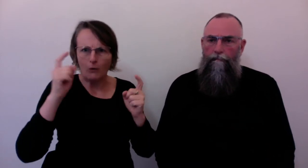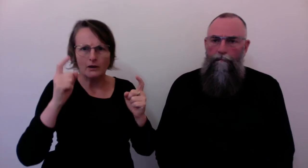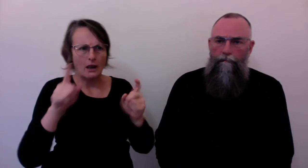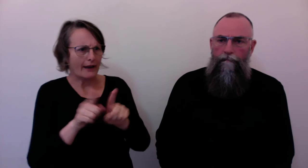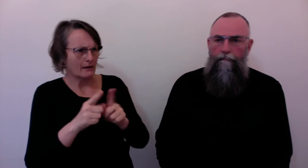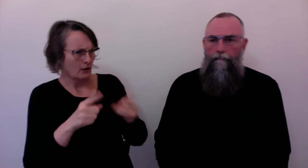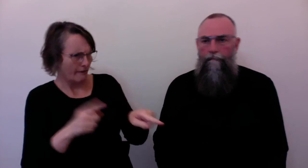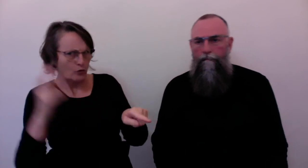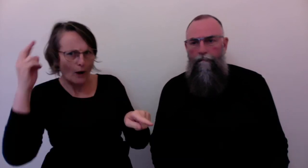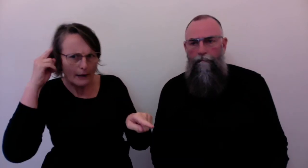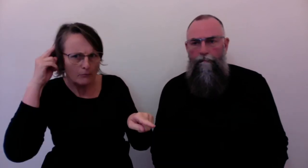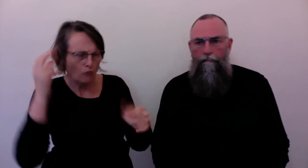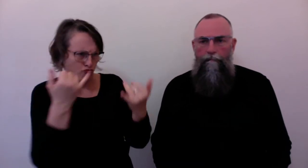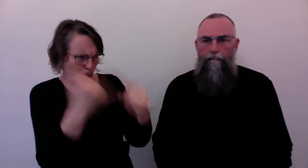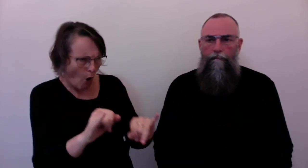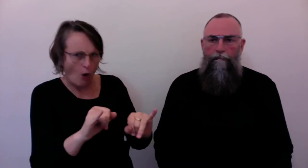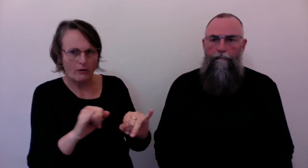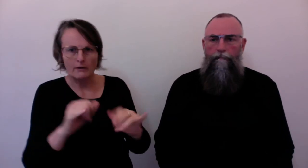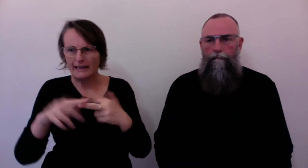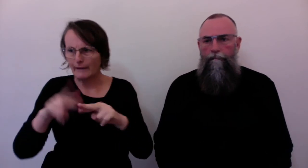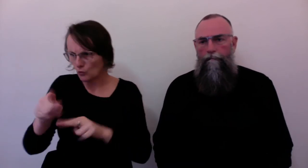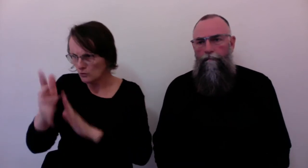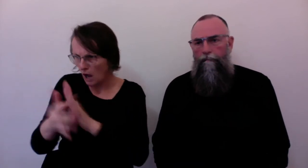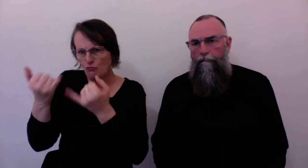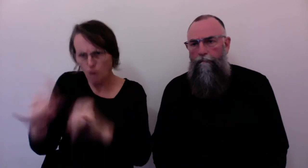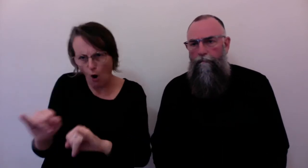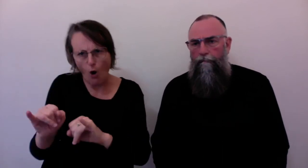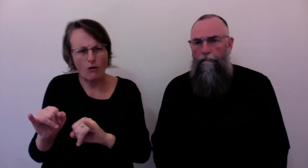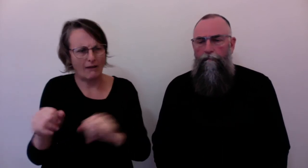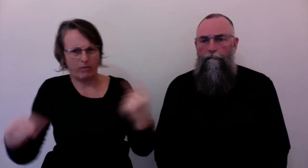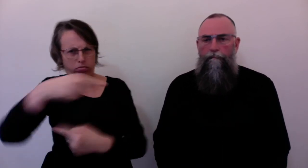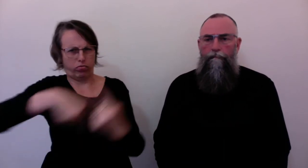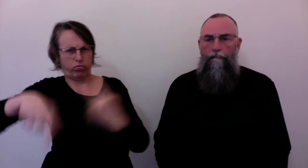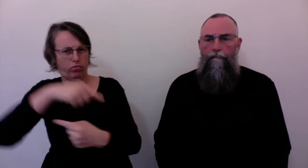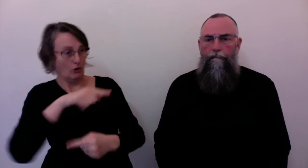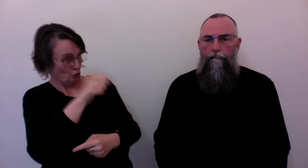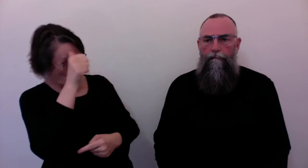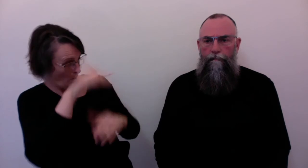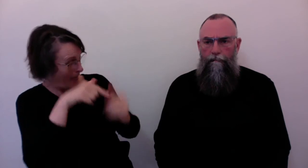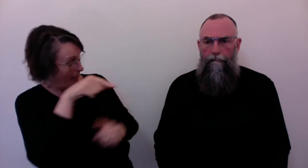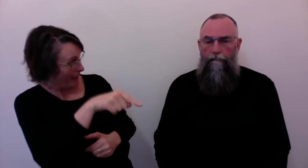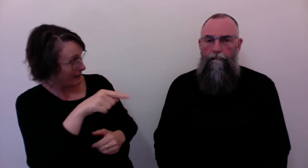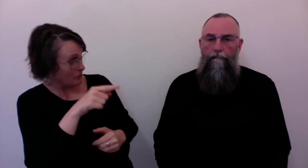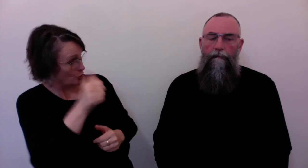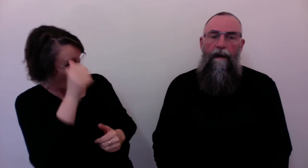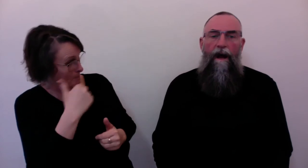ear, you're wrong, and if you sign, you're wrong. Are you involved in that kind of chat? Like, do you know much about